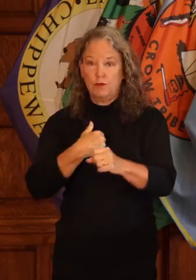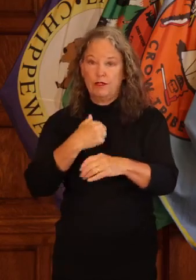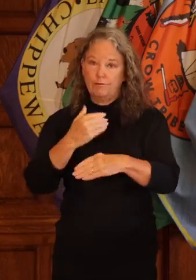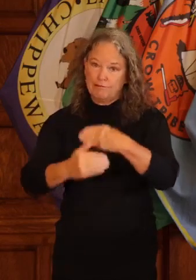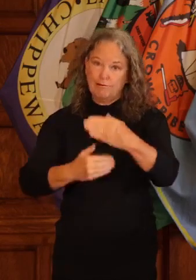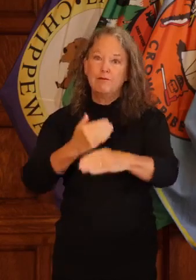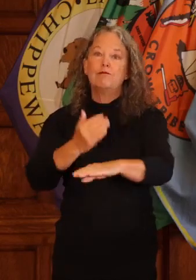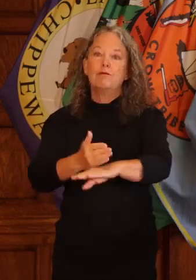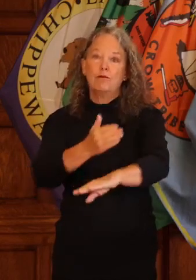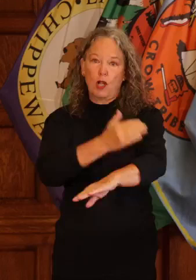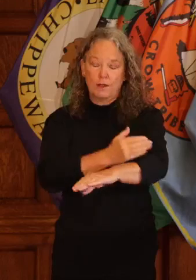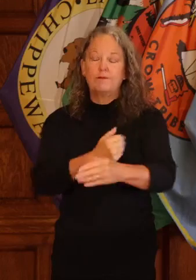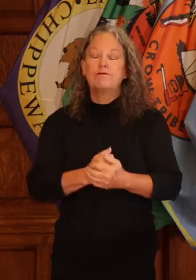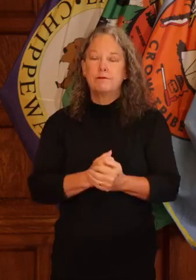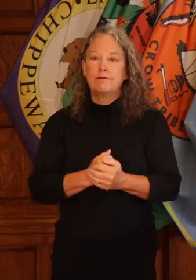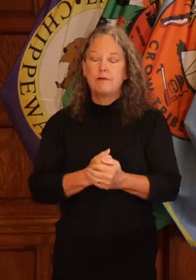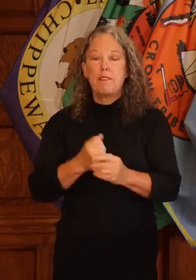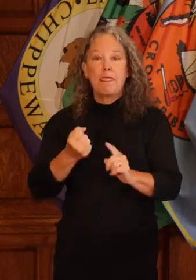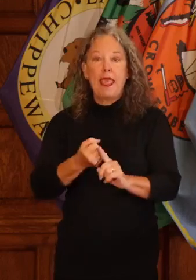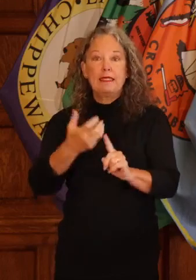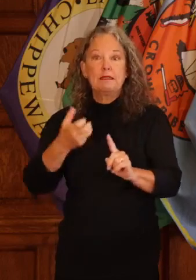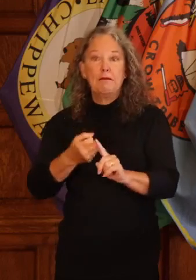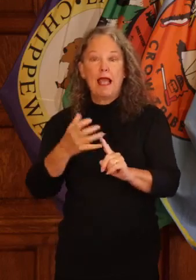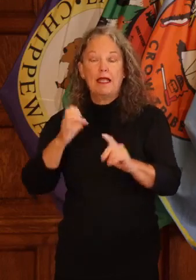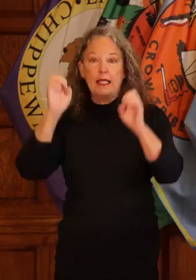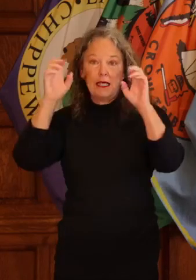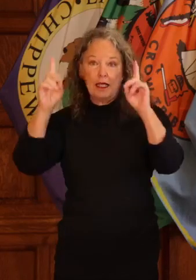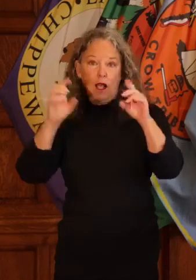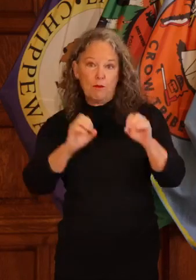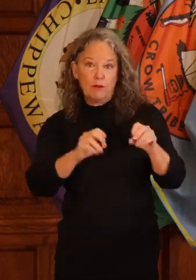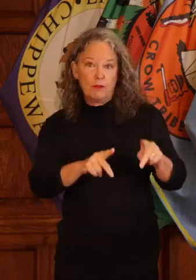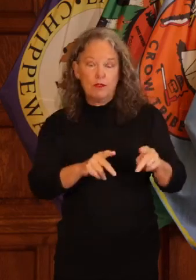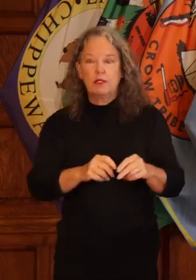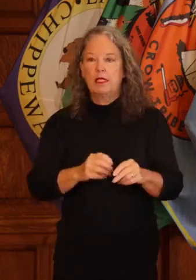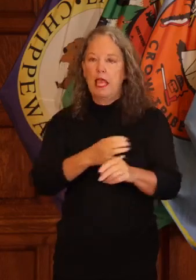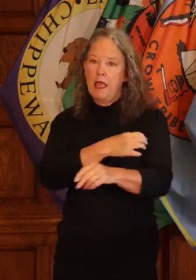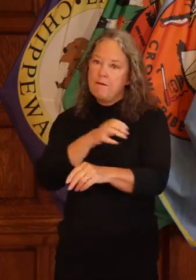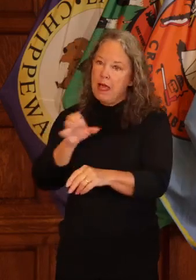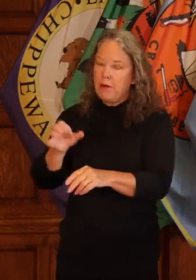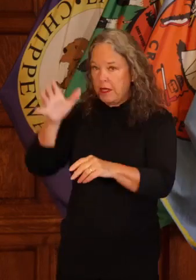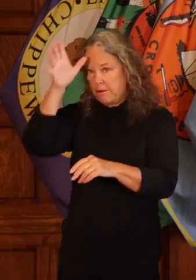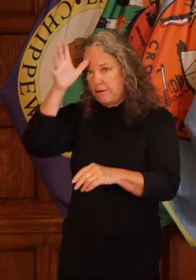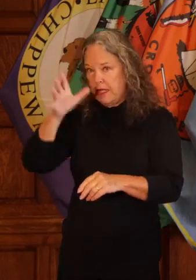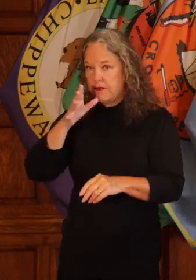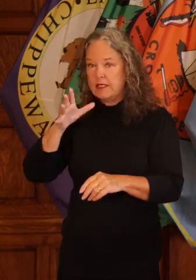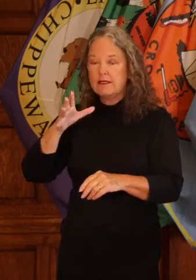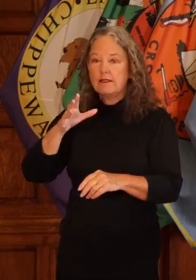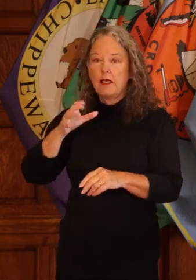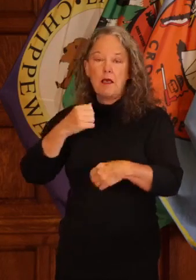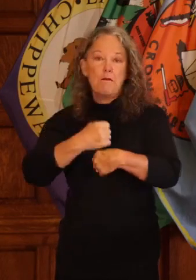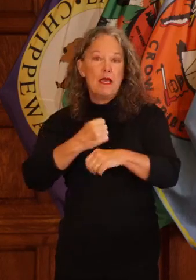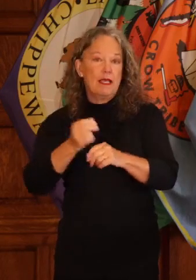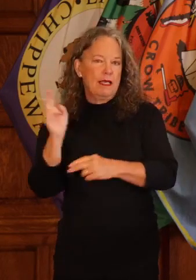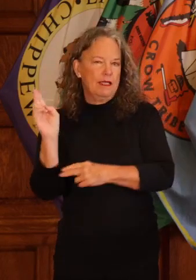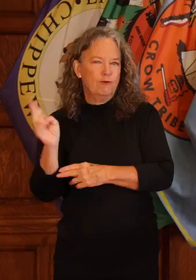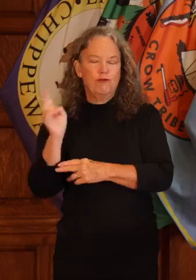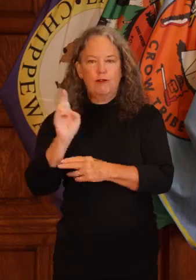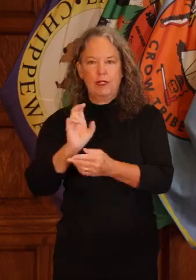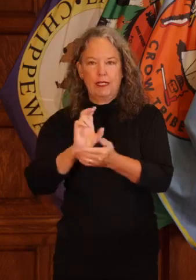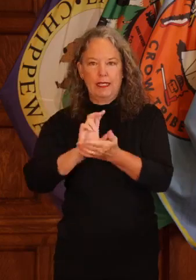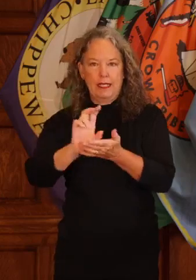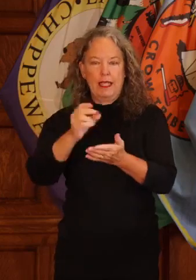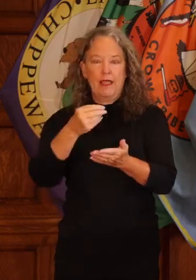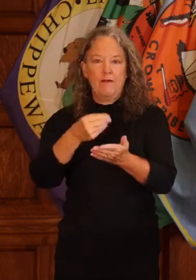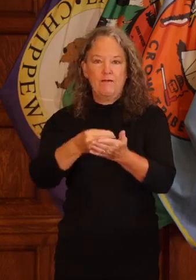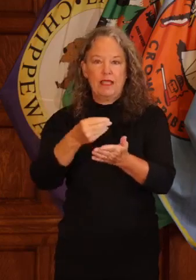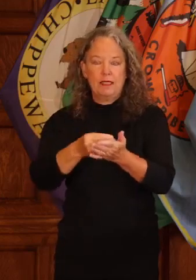progress. Expanding educational opportunities, empowering parents, making historic investments in